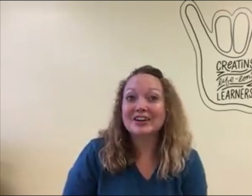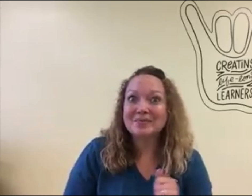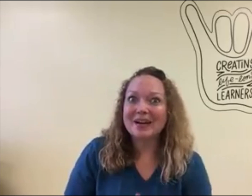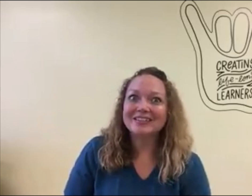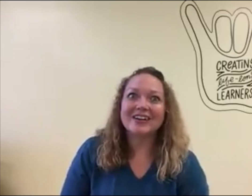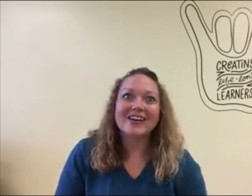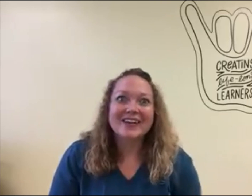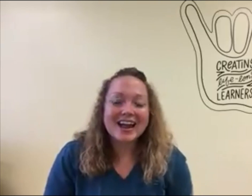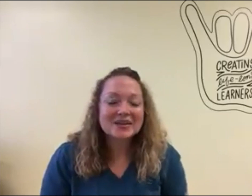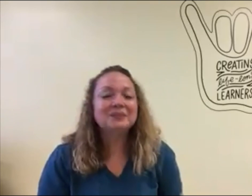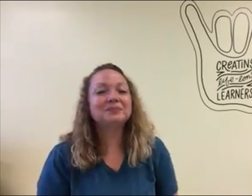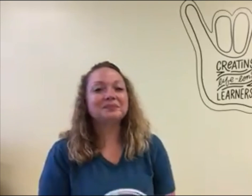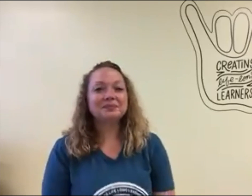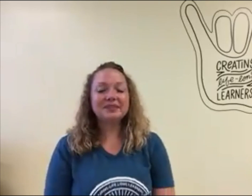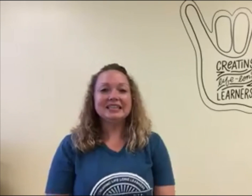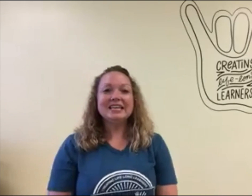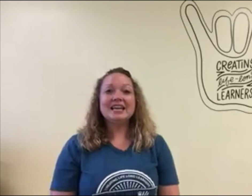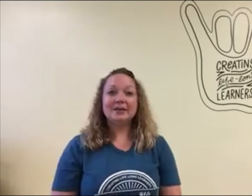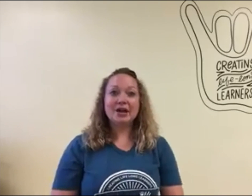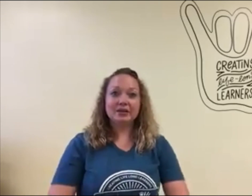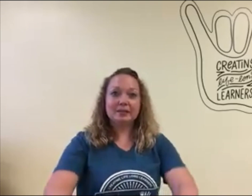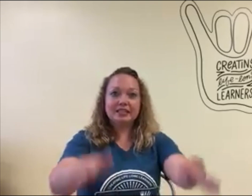okay? Here we go, let me see your sign for book.